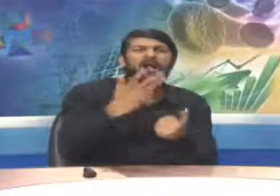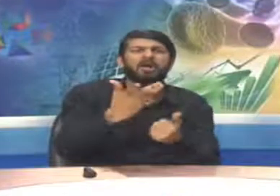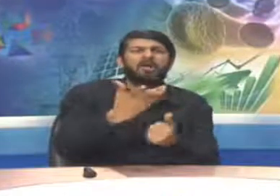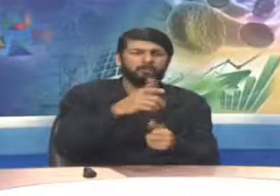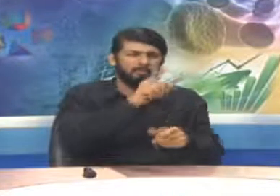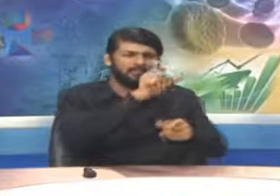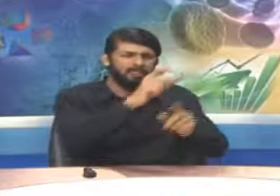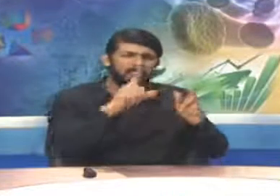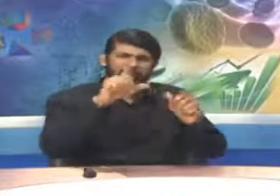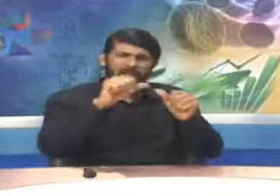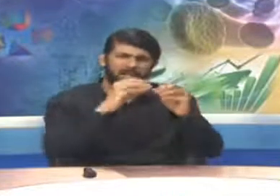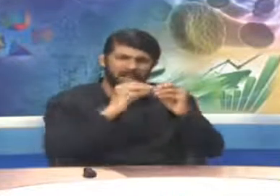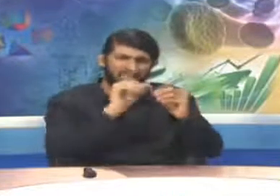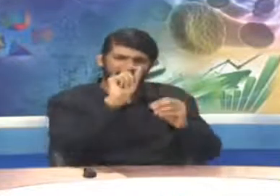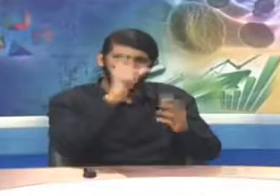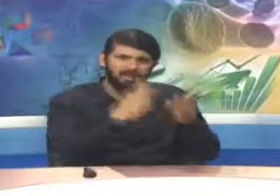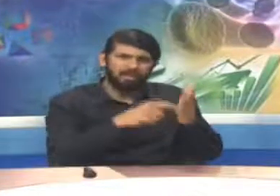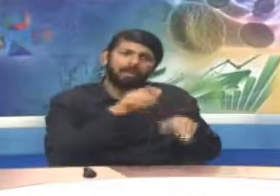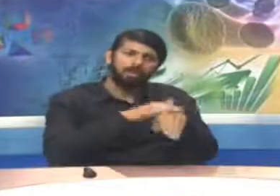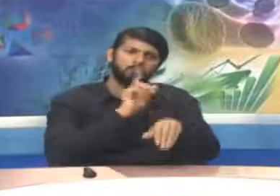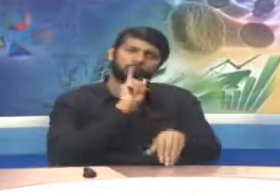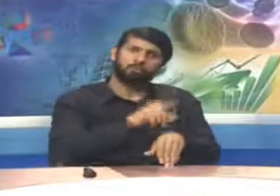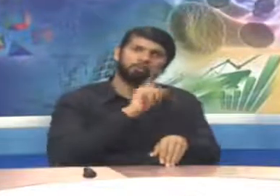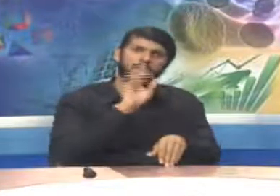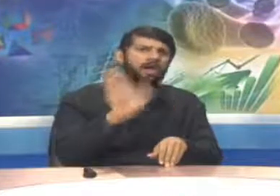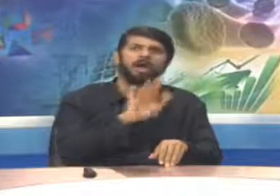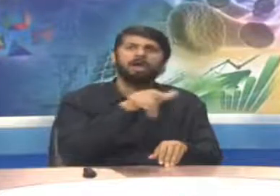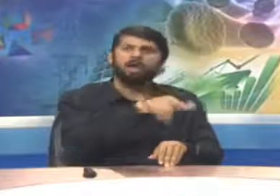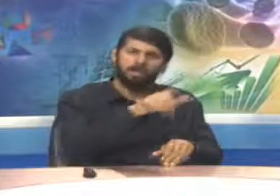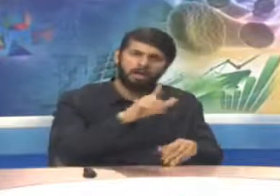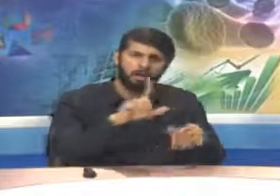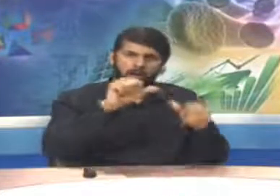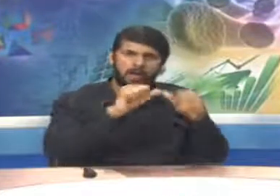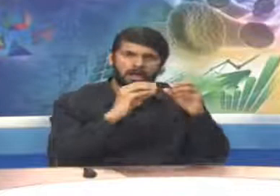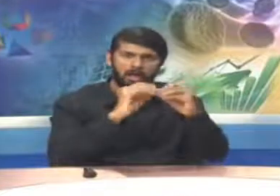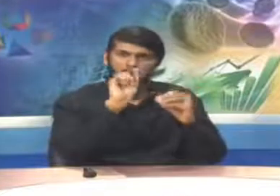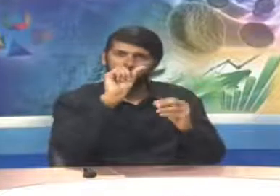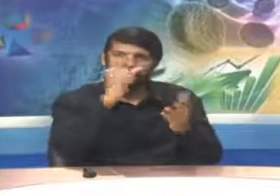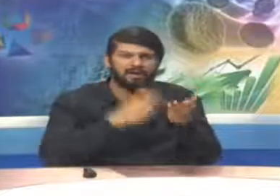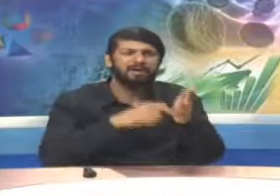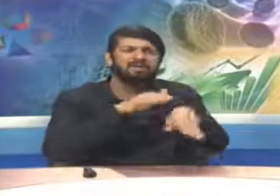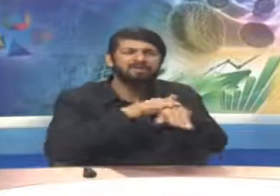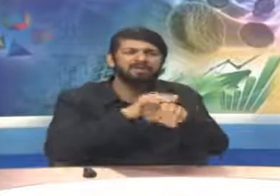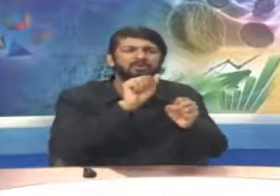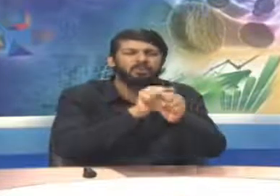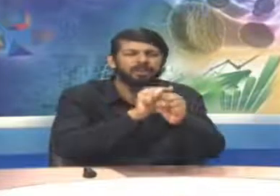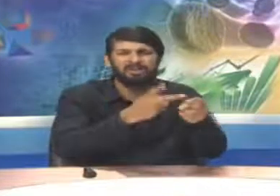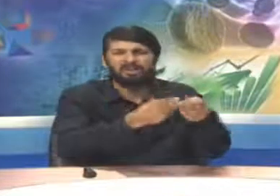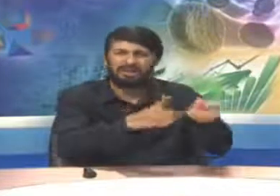and the poor. It is through surplus value that